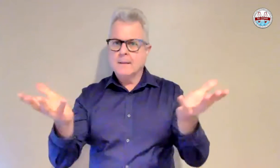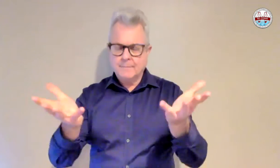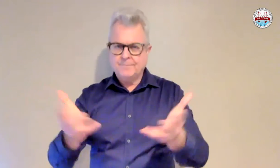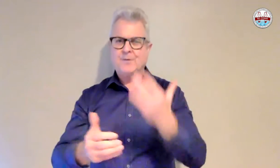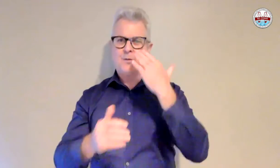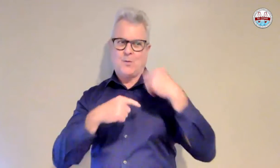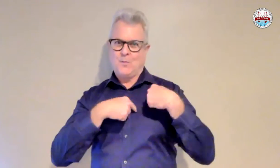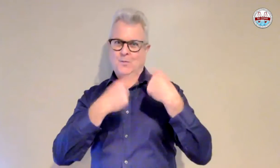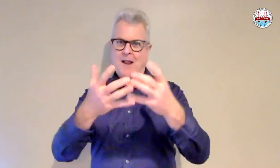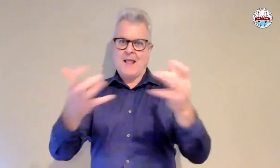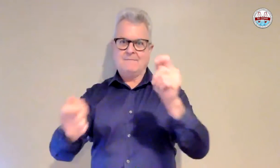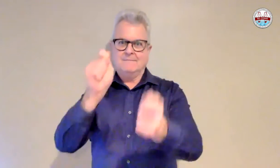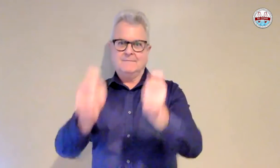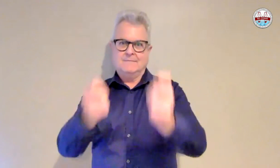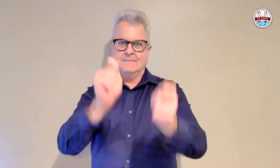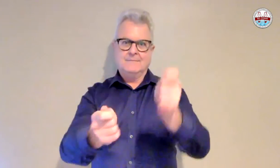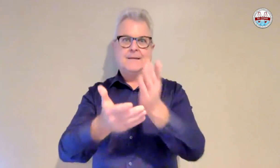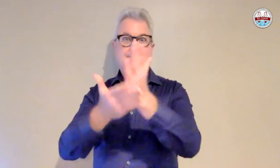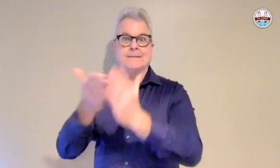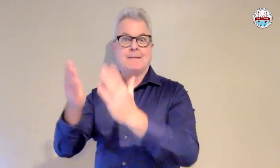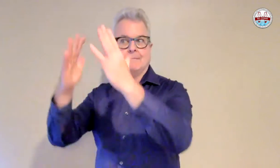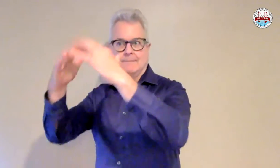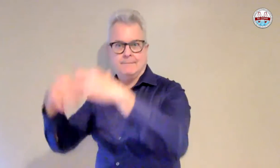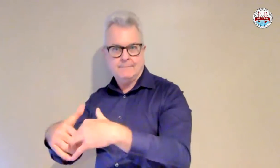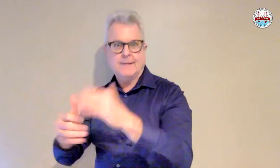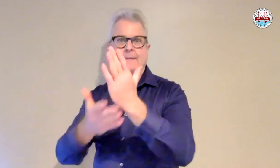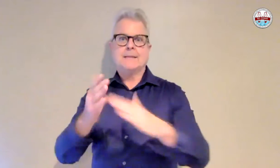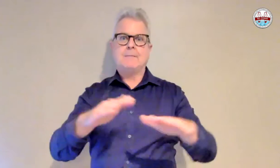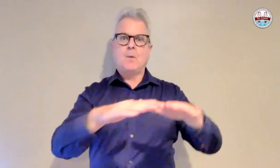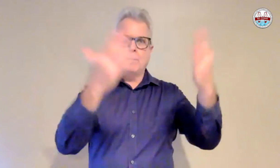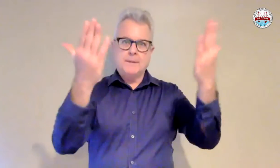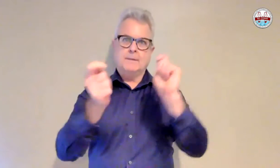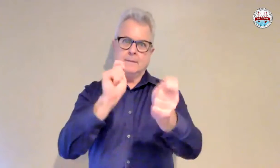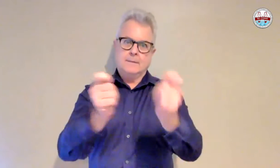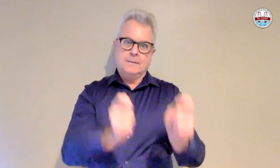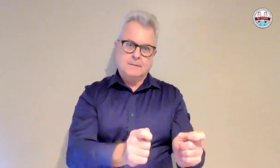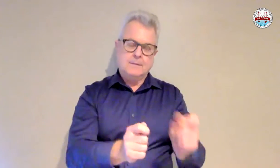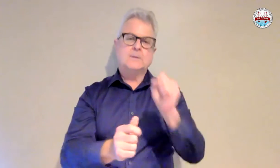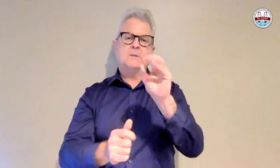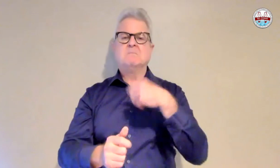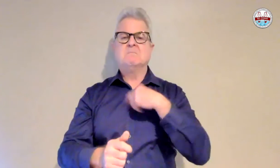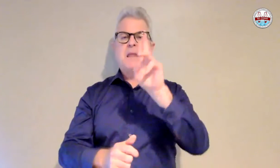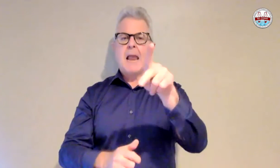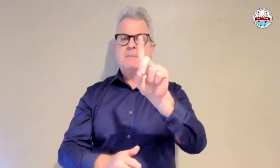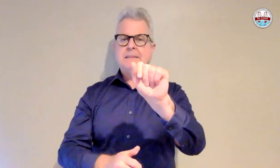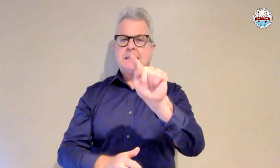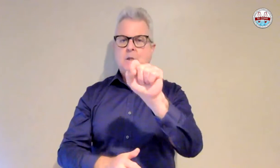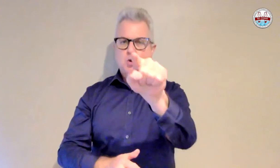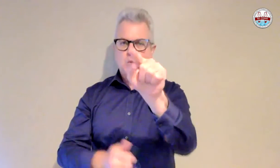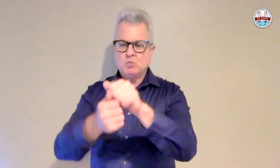of how to make an appointment for the COVID test. There have been a lot of changes and there's been accommodations and so forth. So